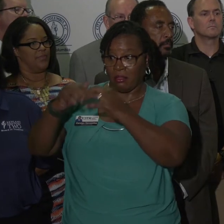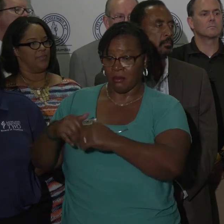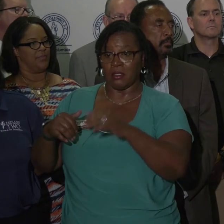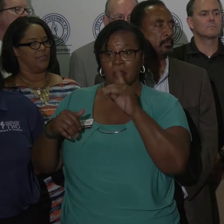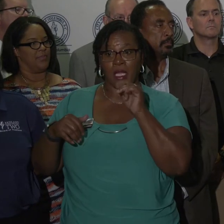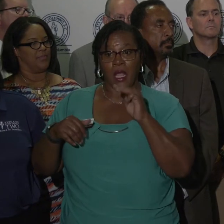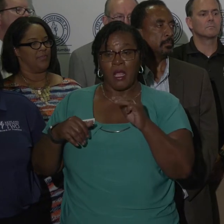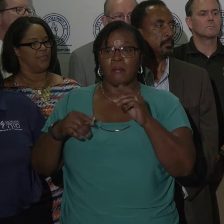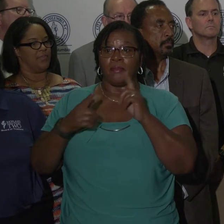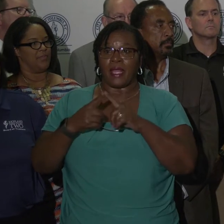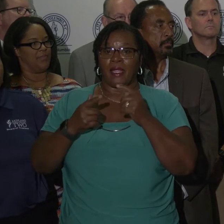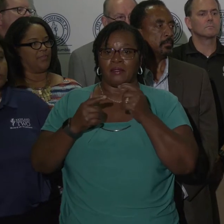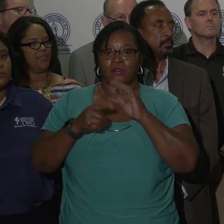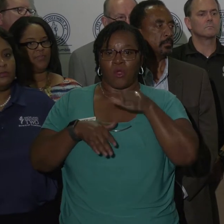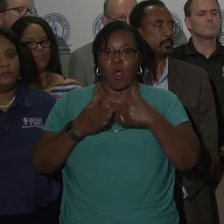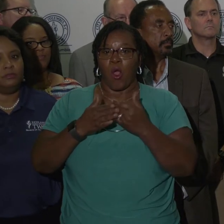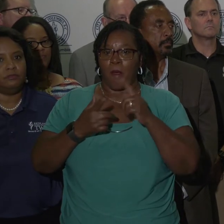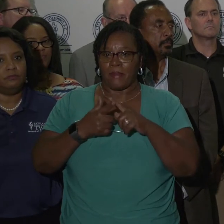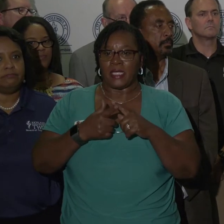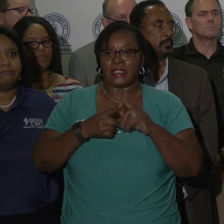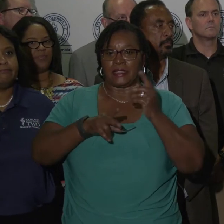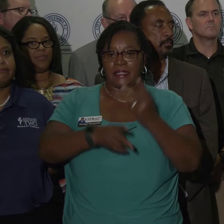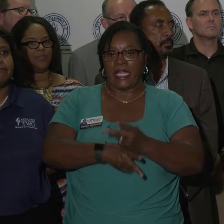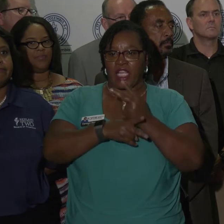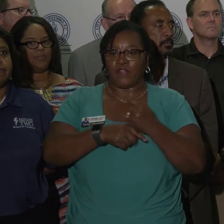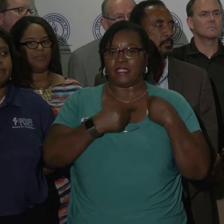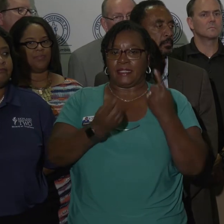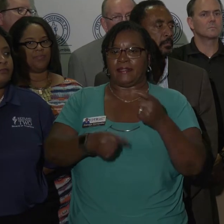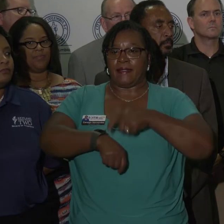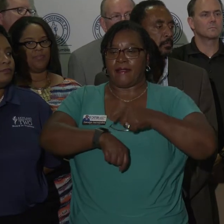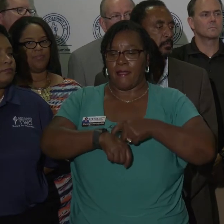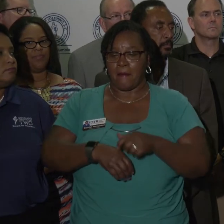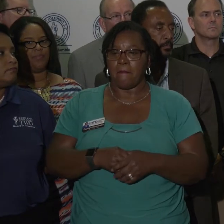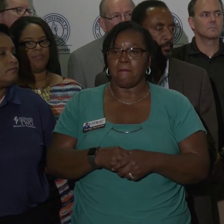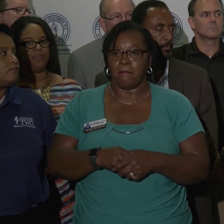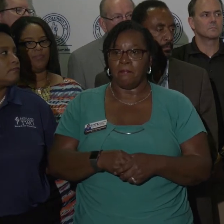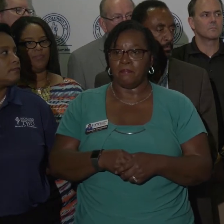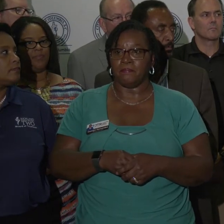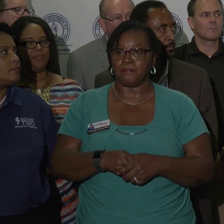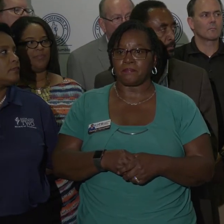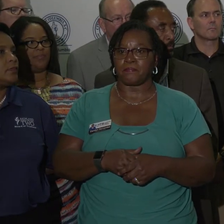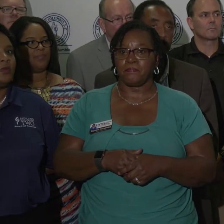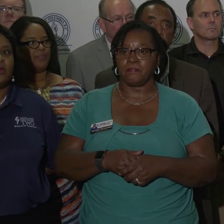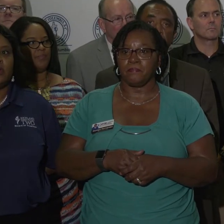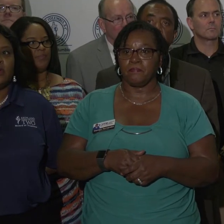dam, that has all been attended to since that time.